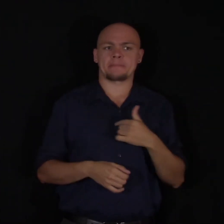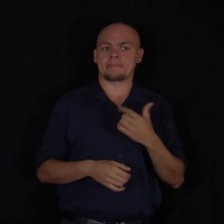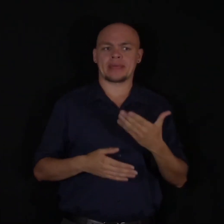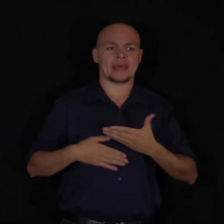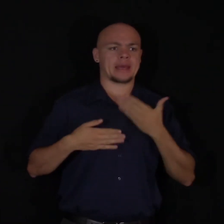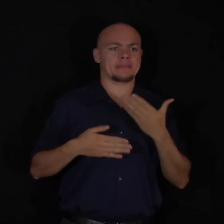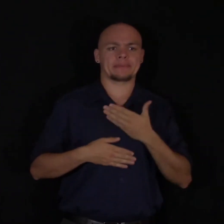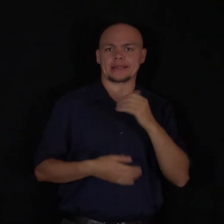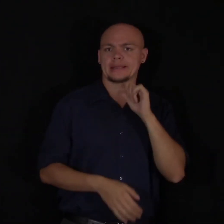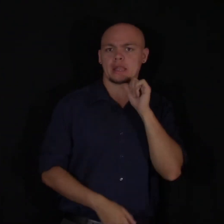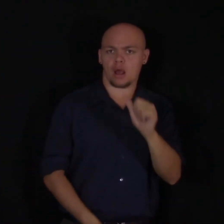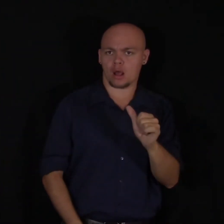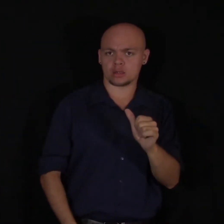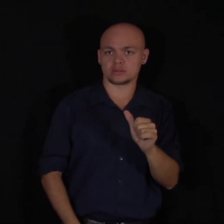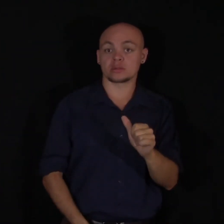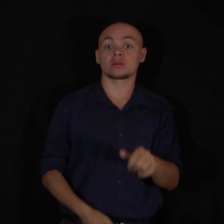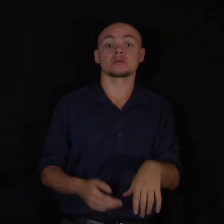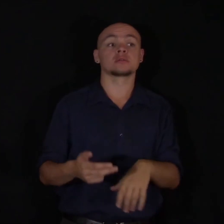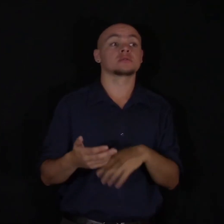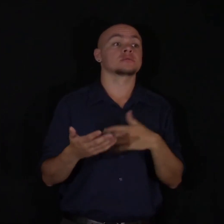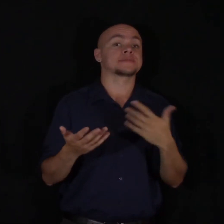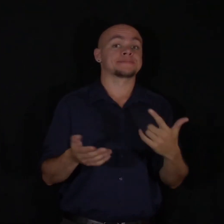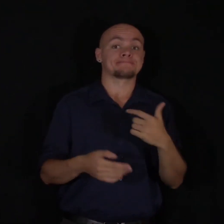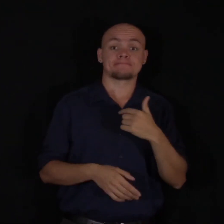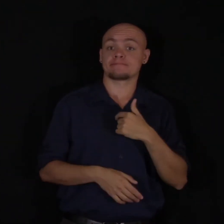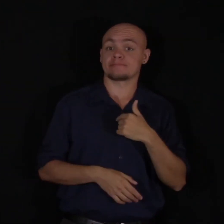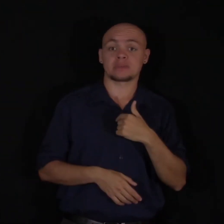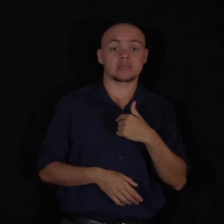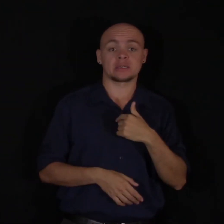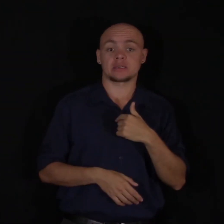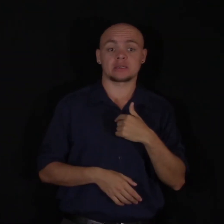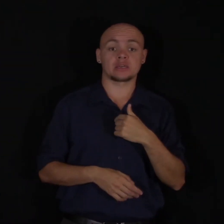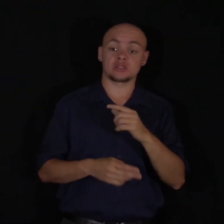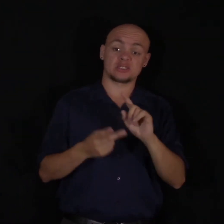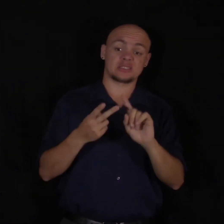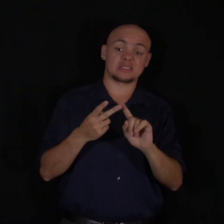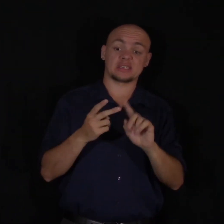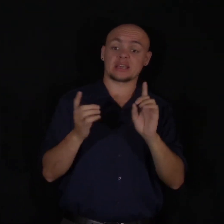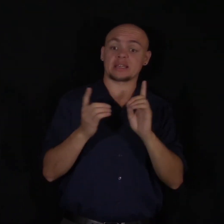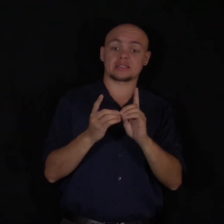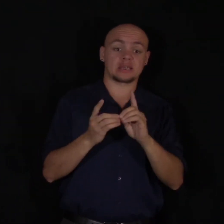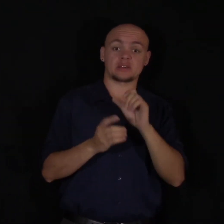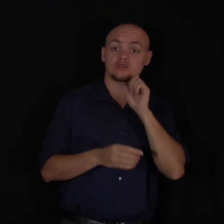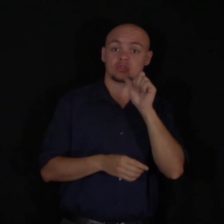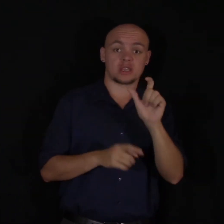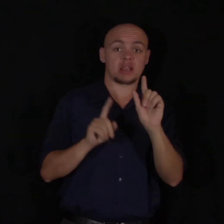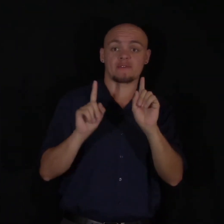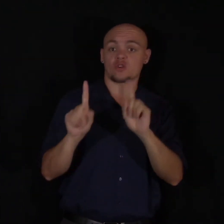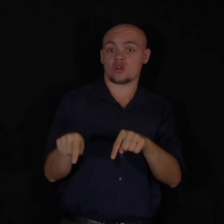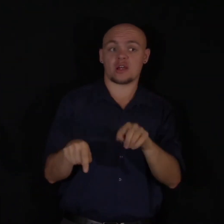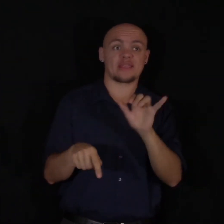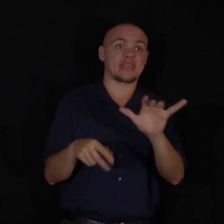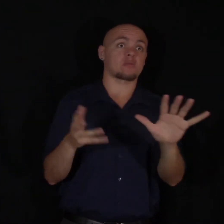unhappy." Or this one, "I knew I shouldn't have gone out on that second date because that was a